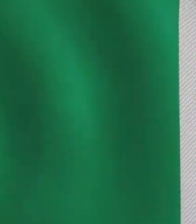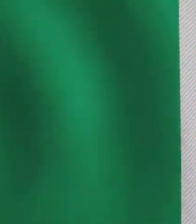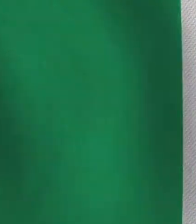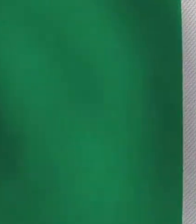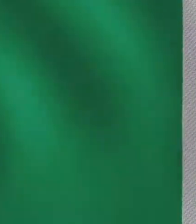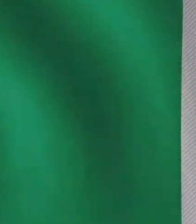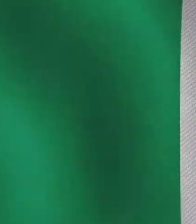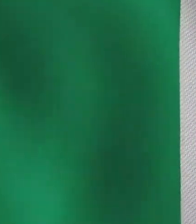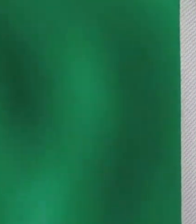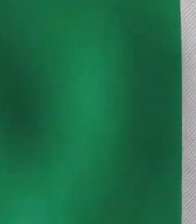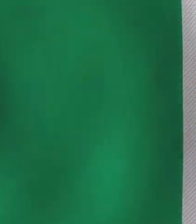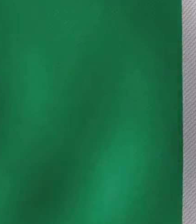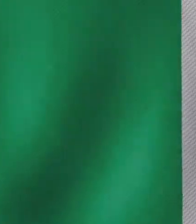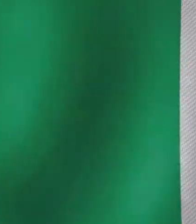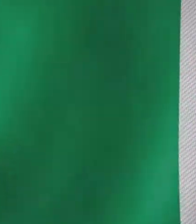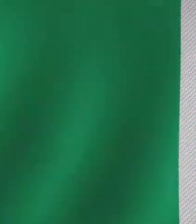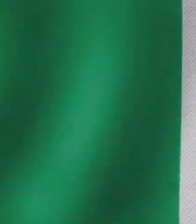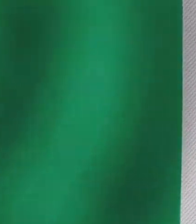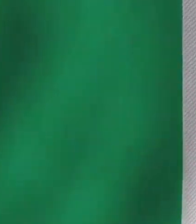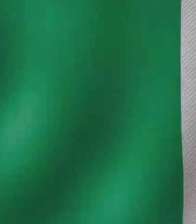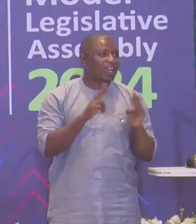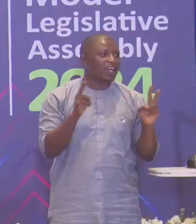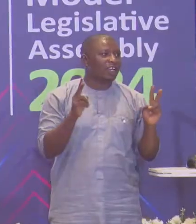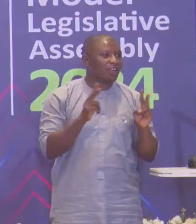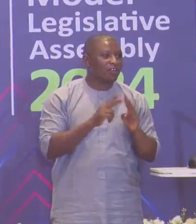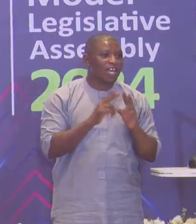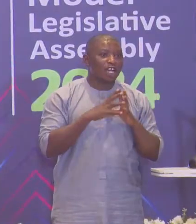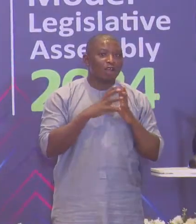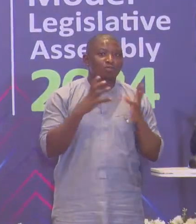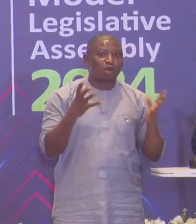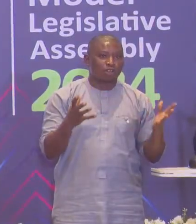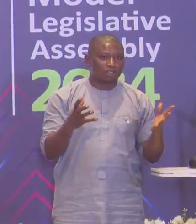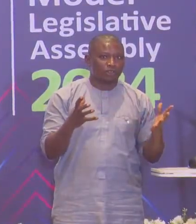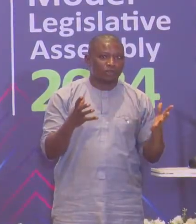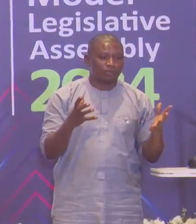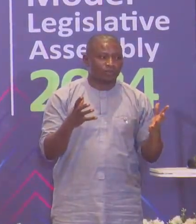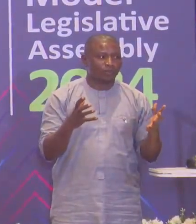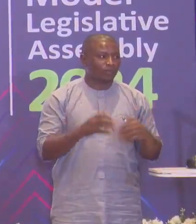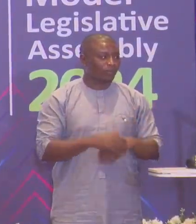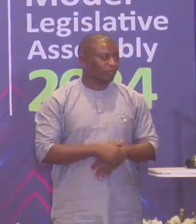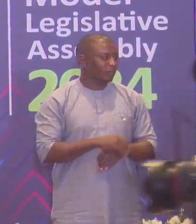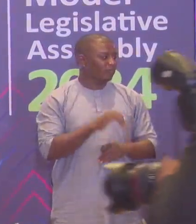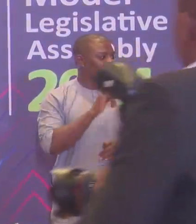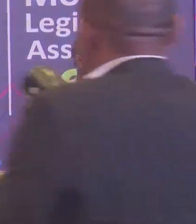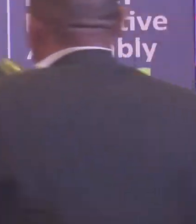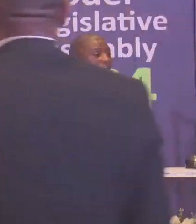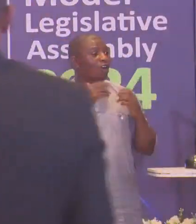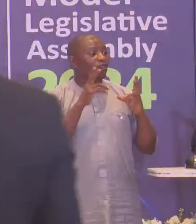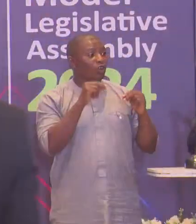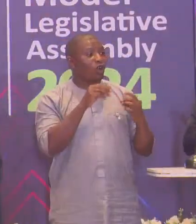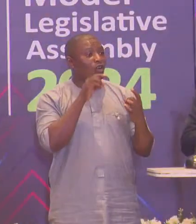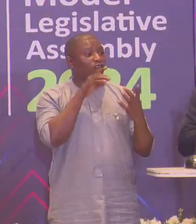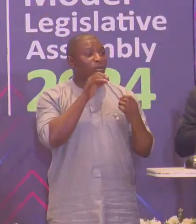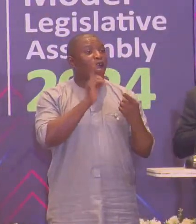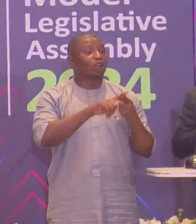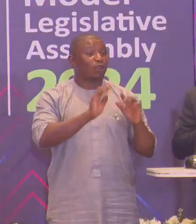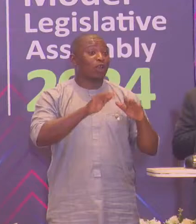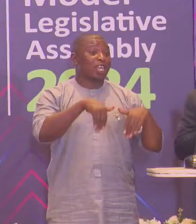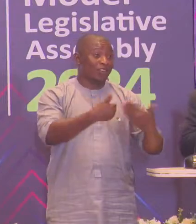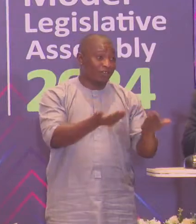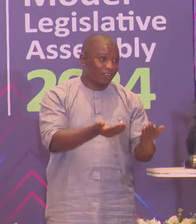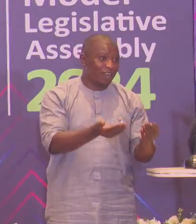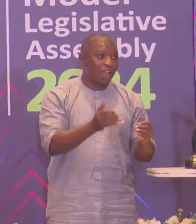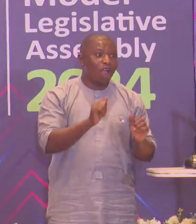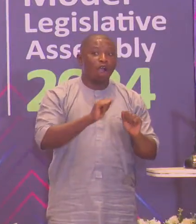Thank you all very, very much. I have no feedback to give. All